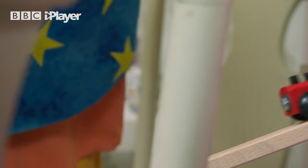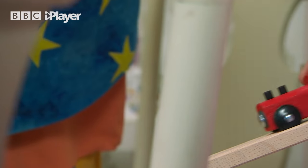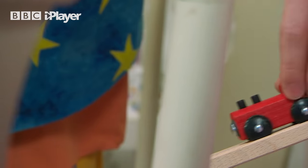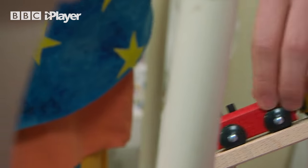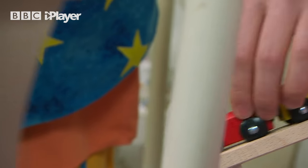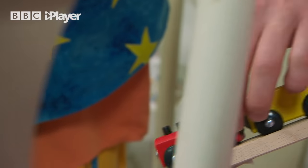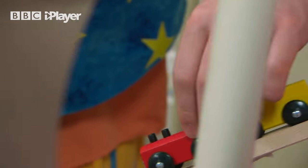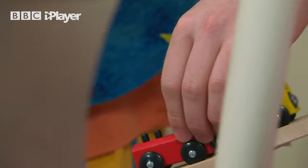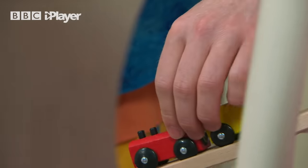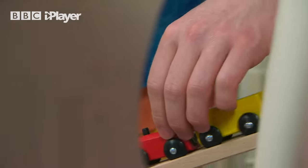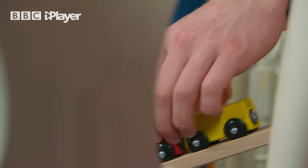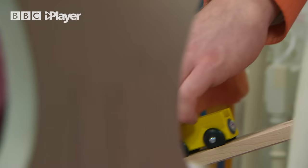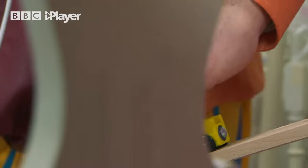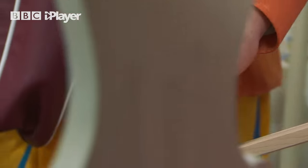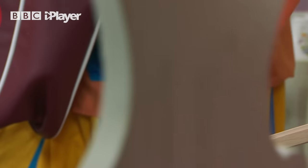aboard and off we go